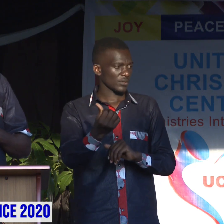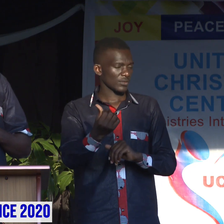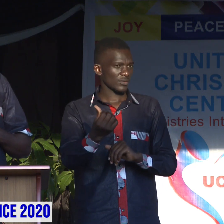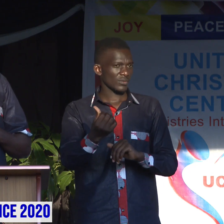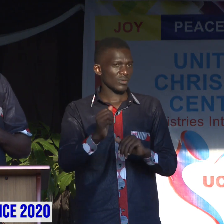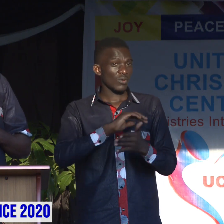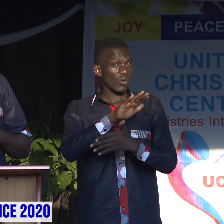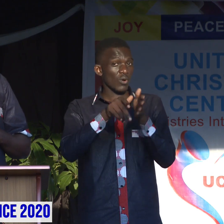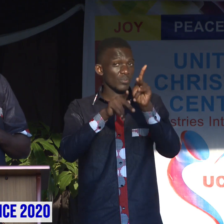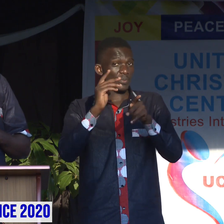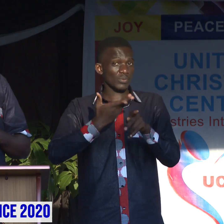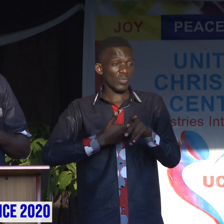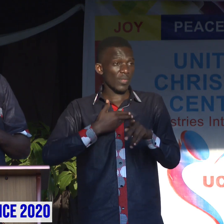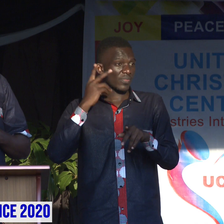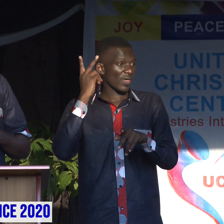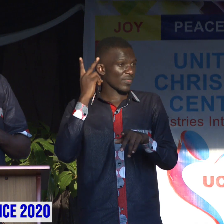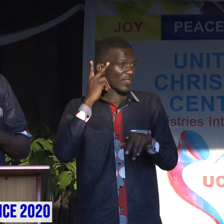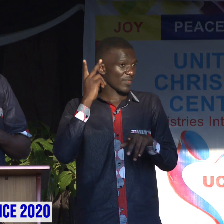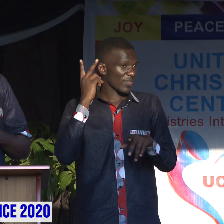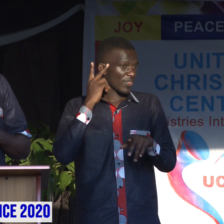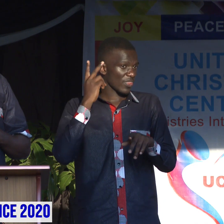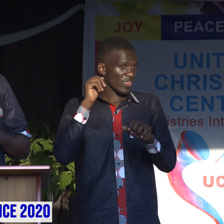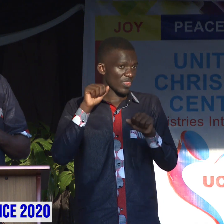Buli alina amatu ag'okuwulira awulire.